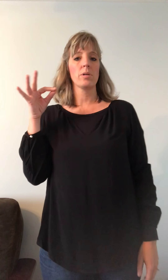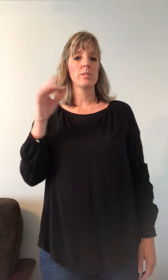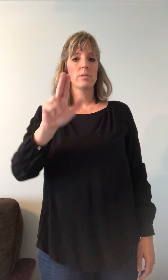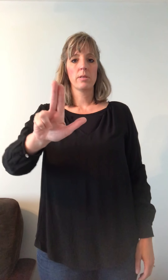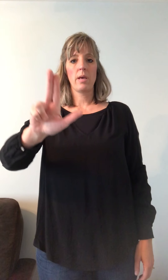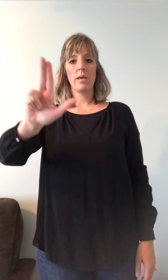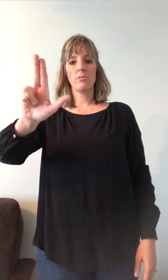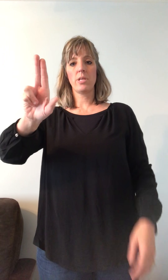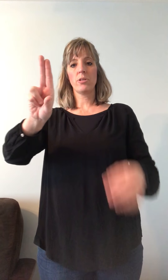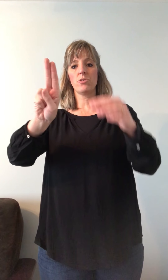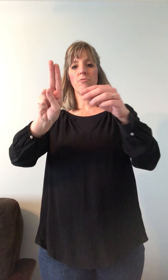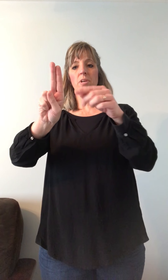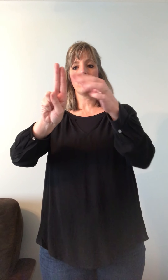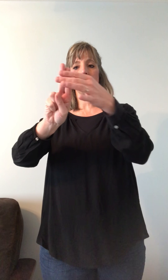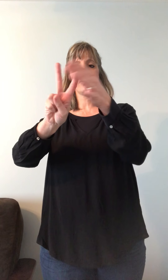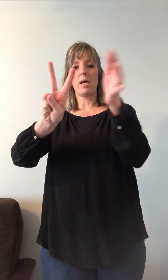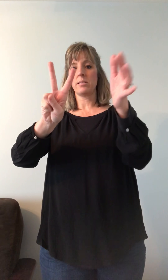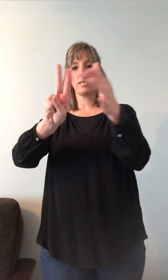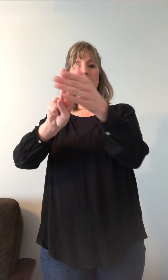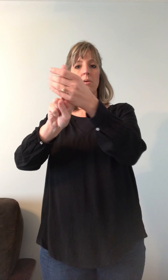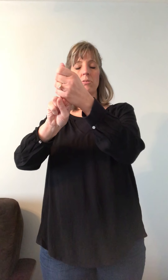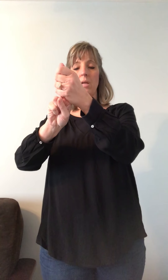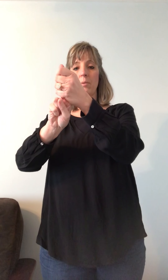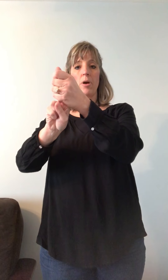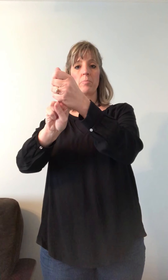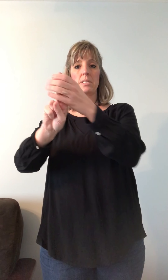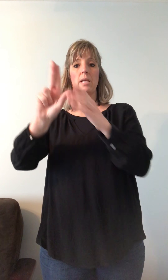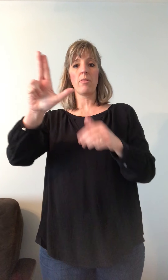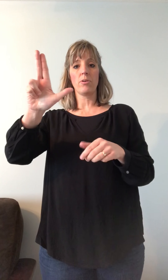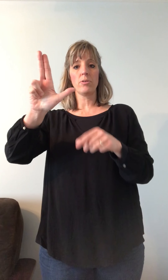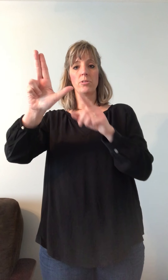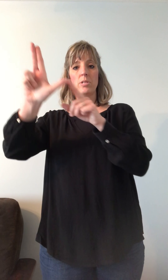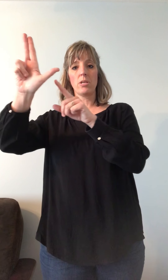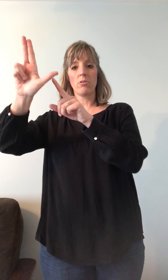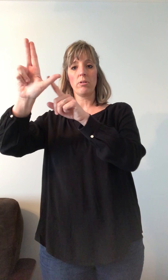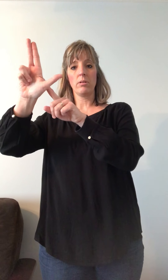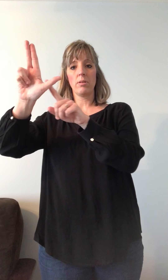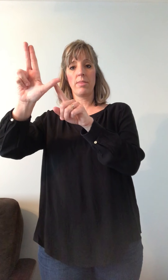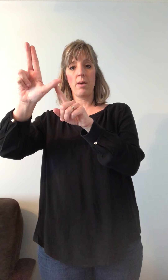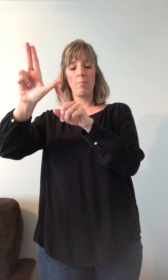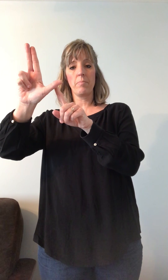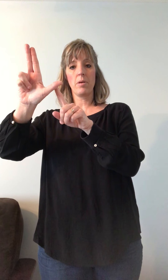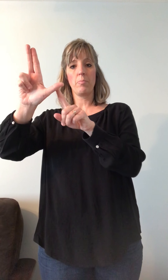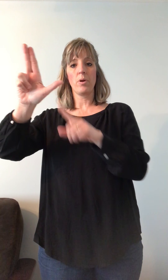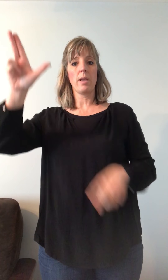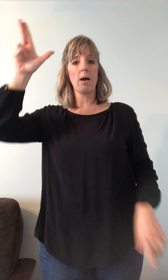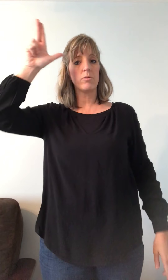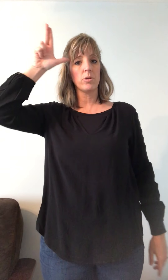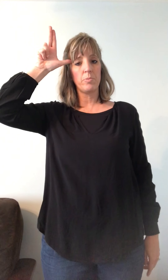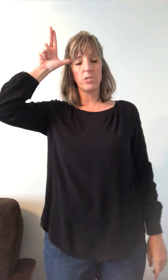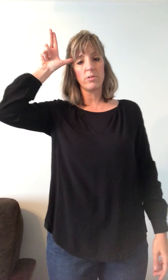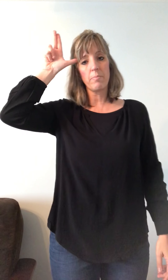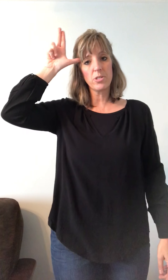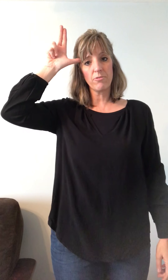Horse. Okay? You take your two fingers, not together or not apart, but together. You take your thumb and point it out. You put your thumb at your